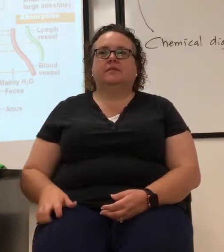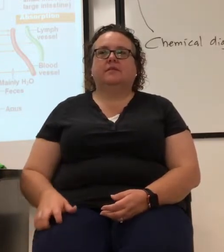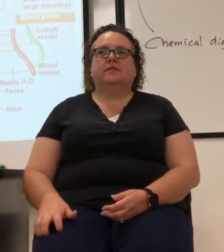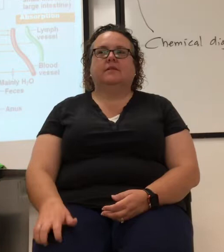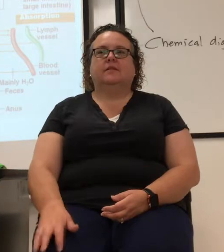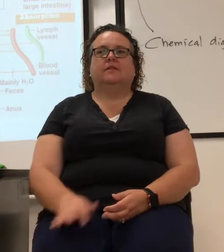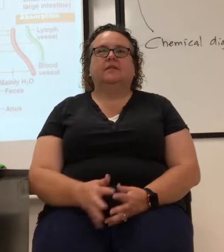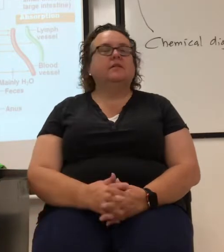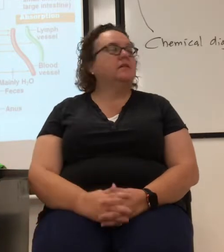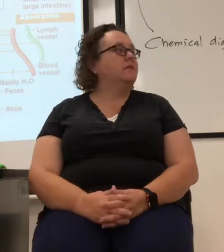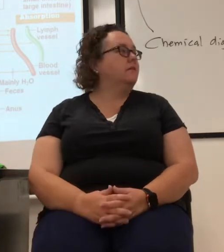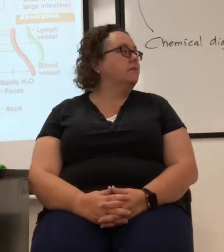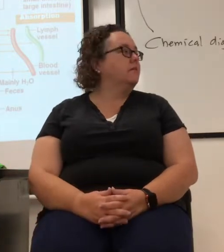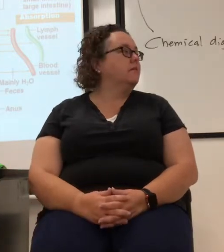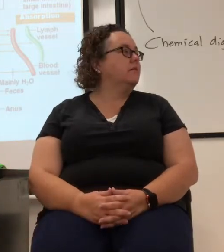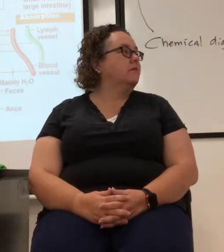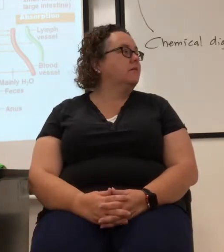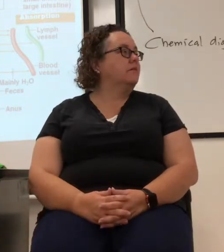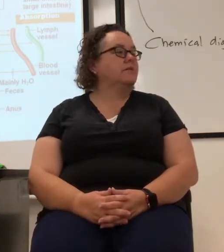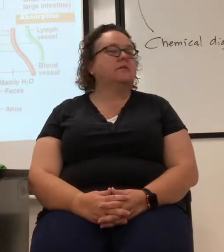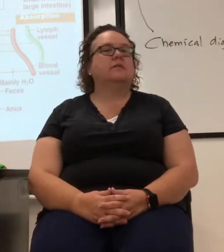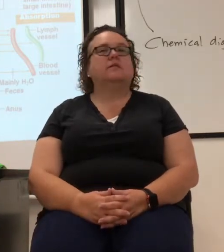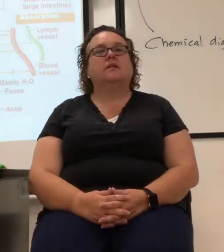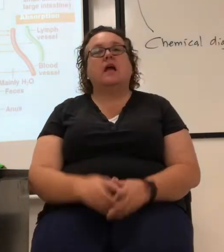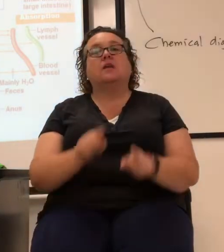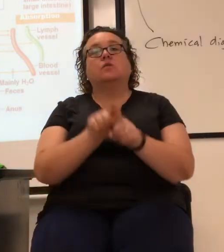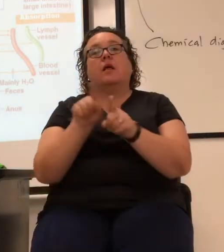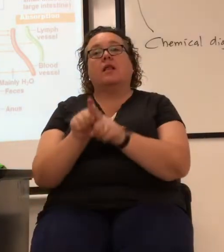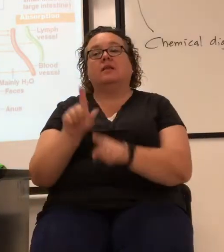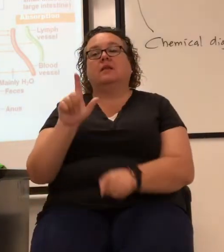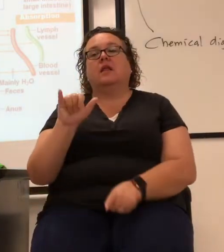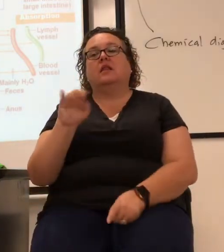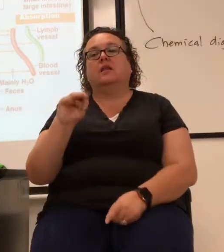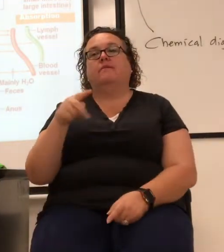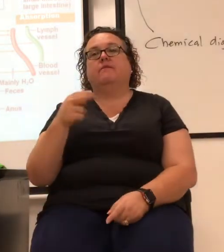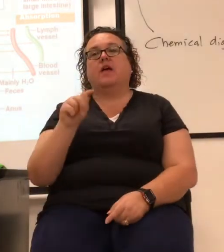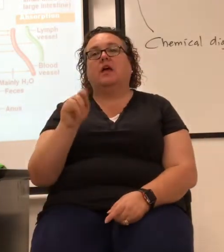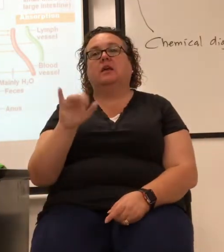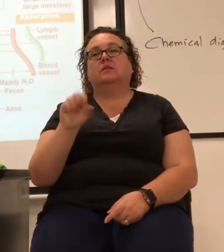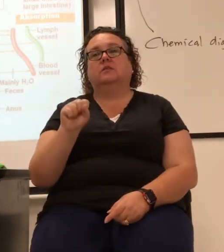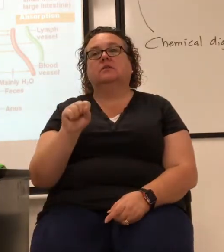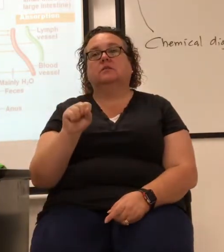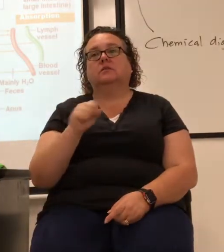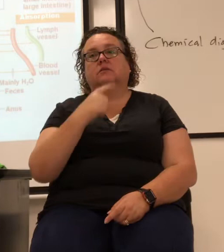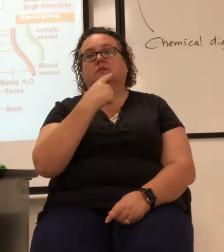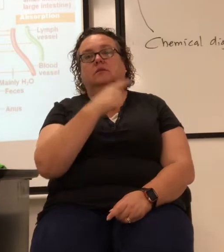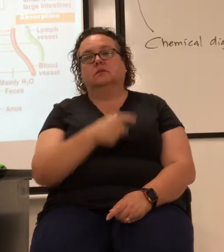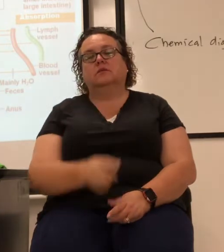as well as lymphatics.